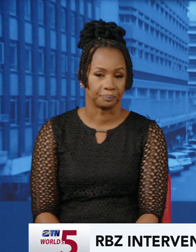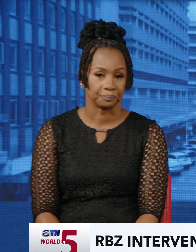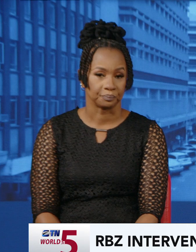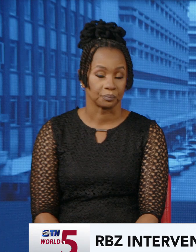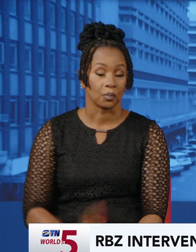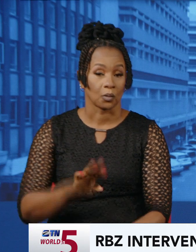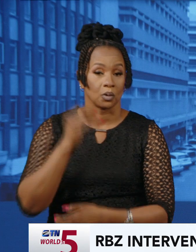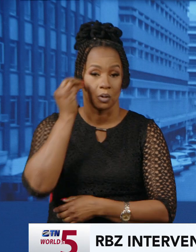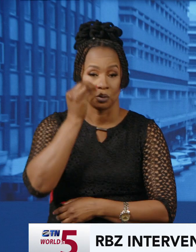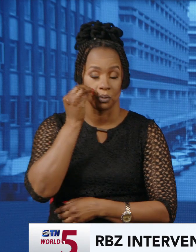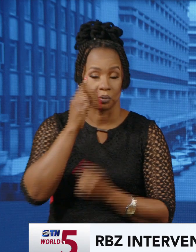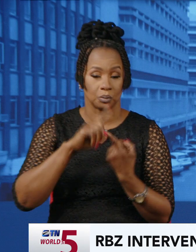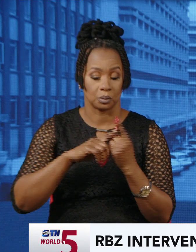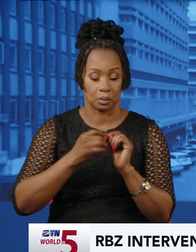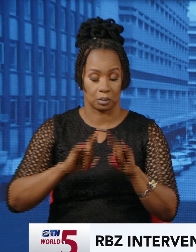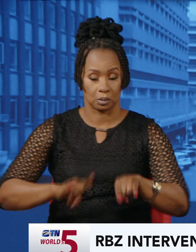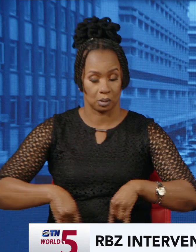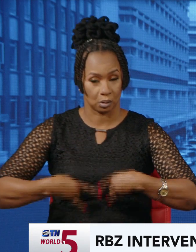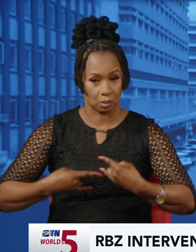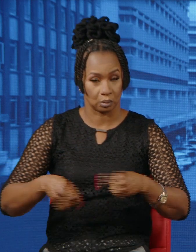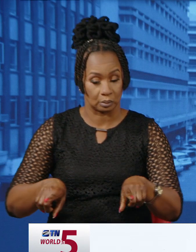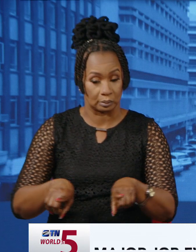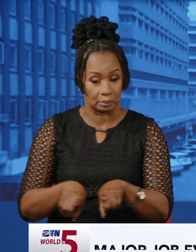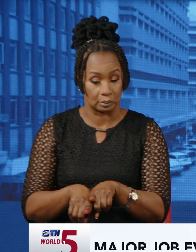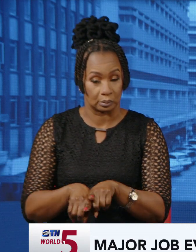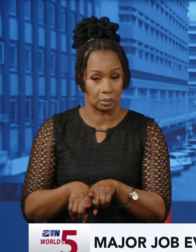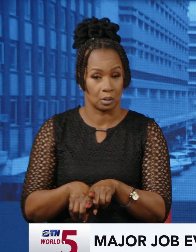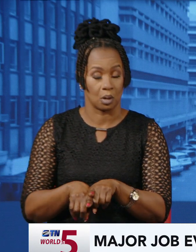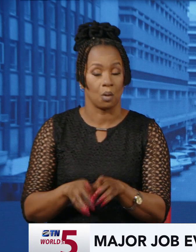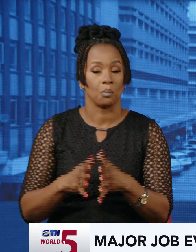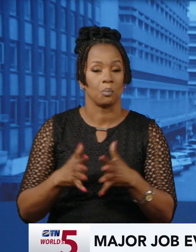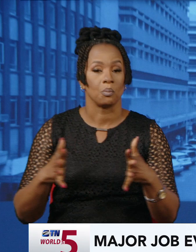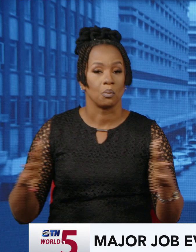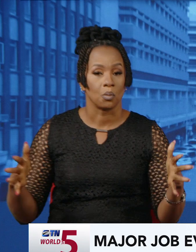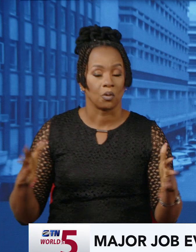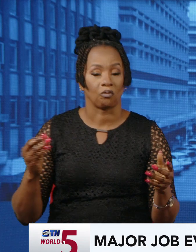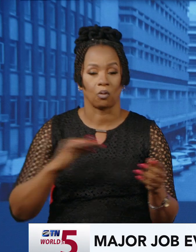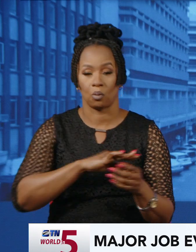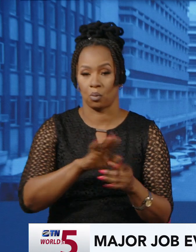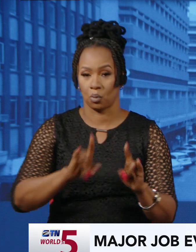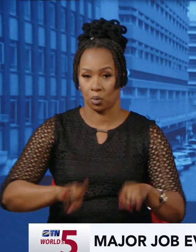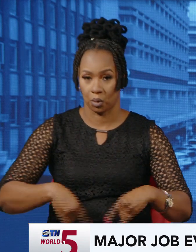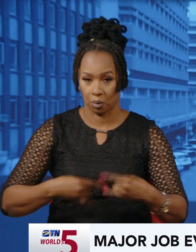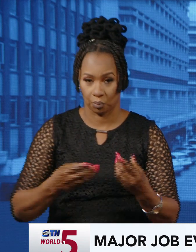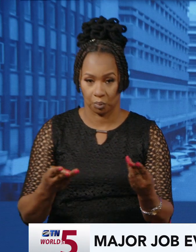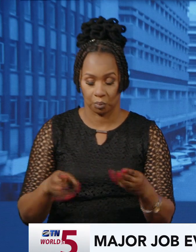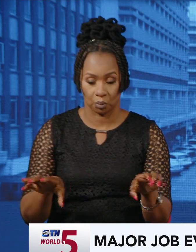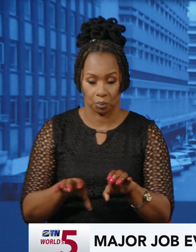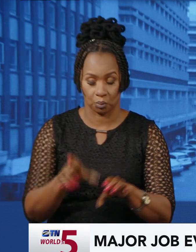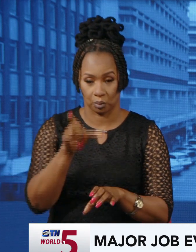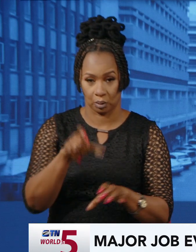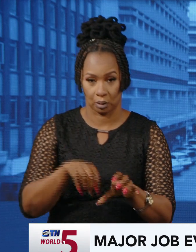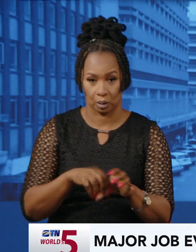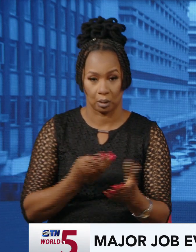In other news, the Health Service Commission has embarked on a full job evaluation of all health professionals and workers in